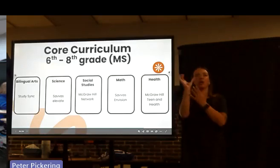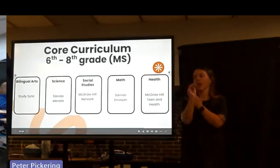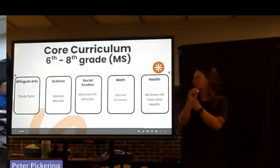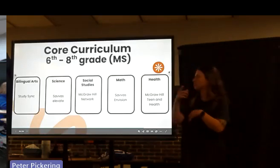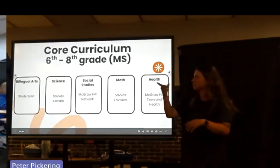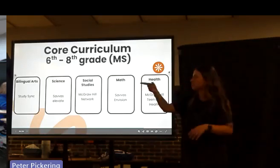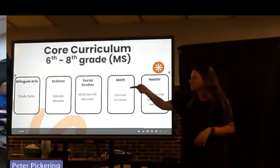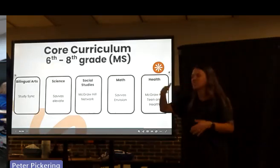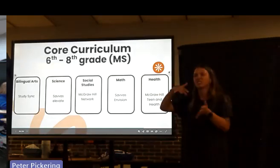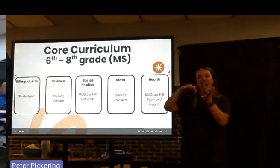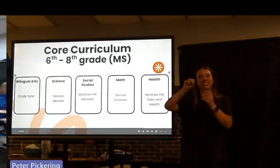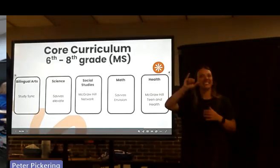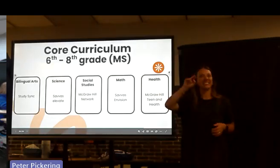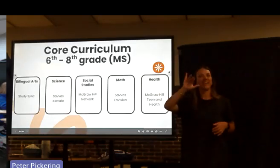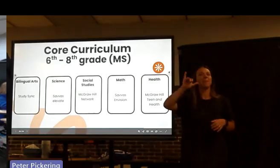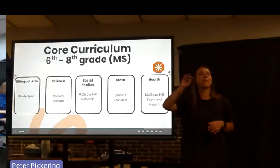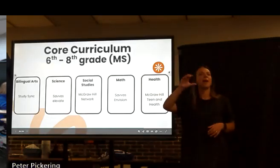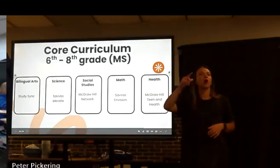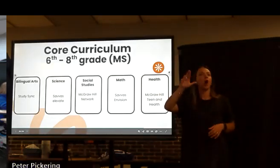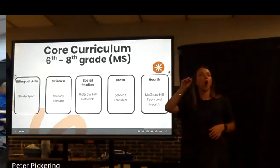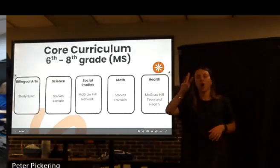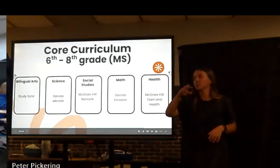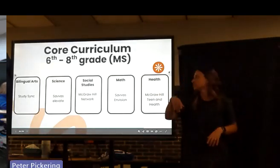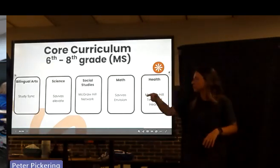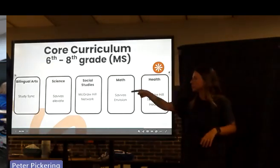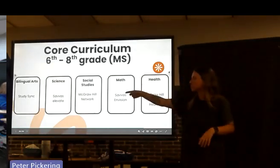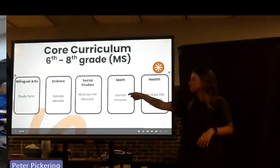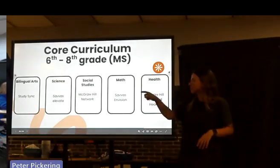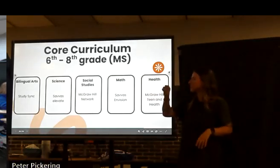Middle school, our core curriculum is shown here.